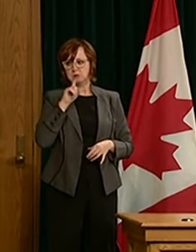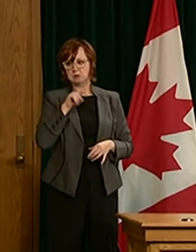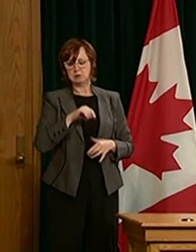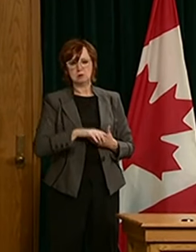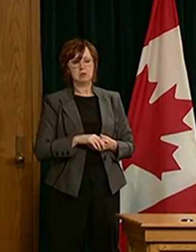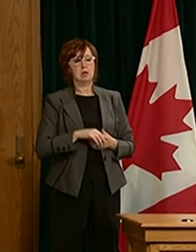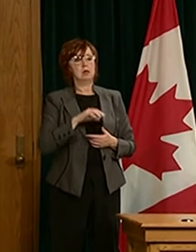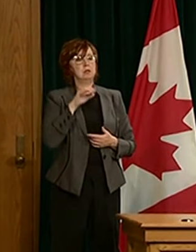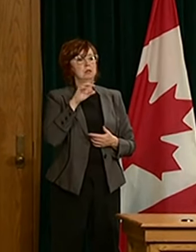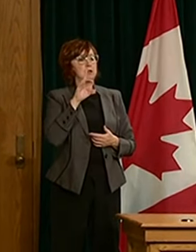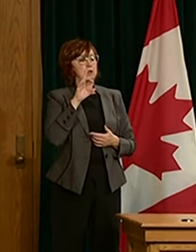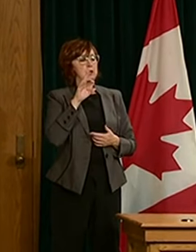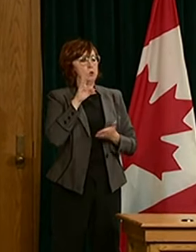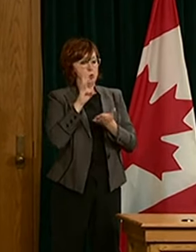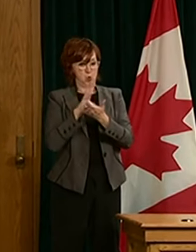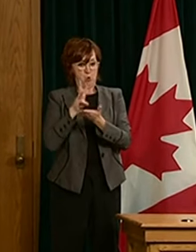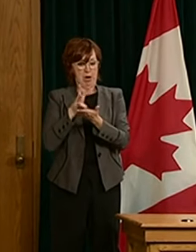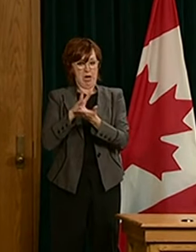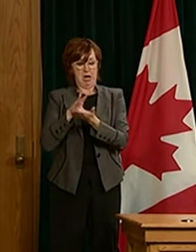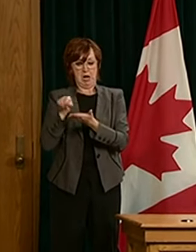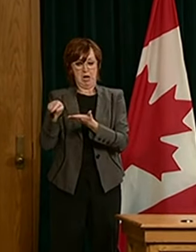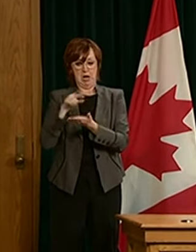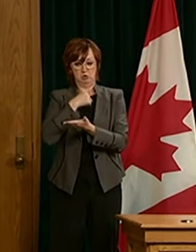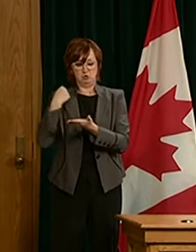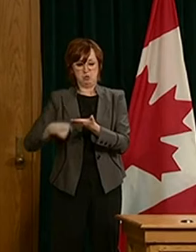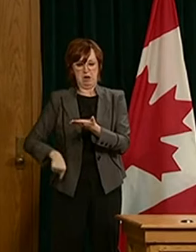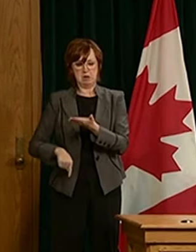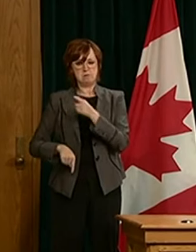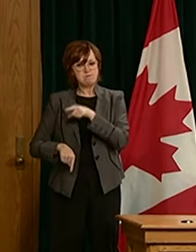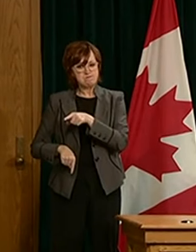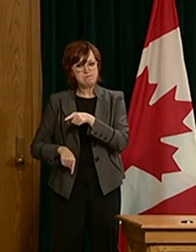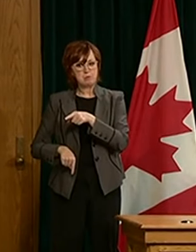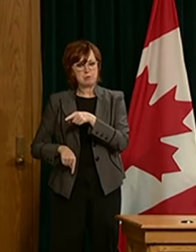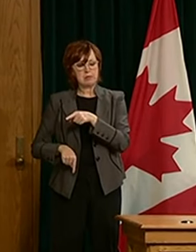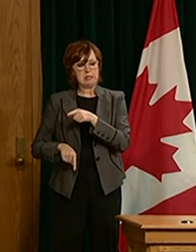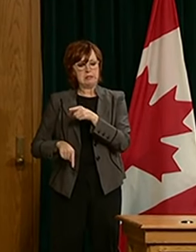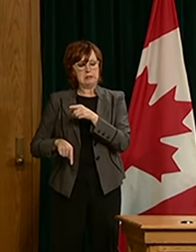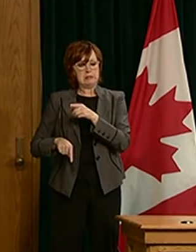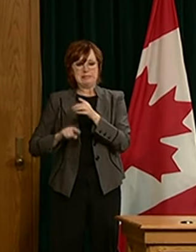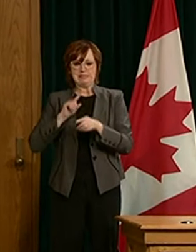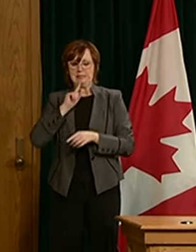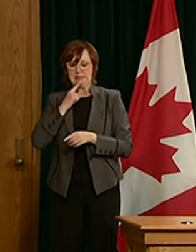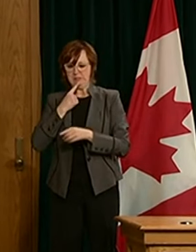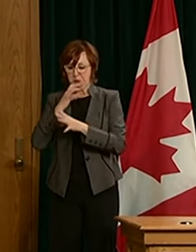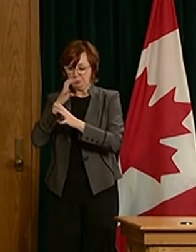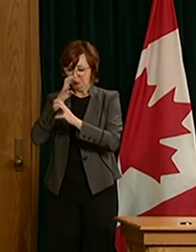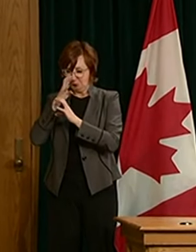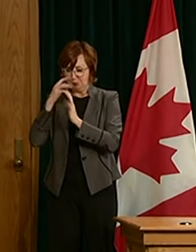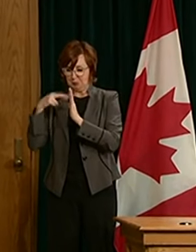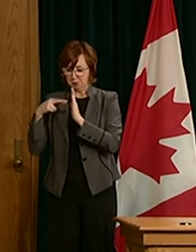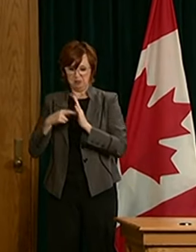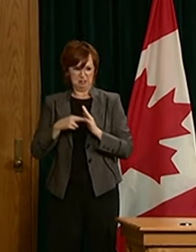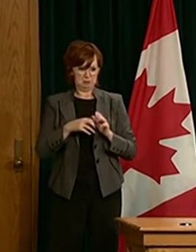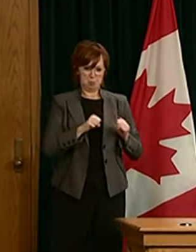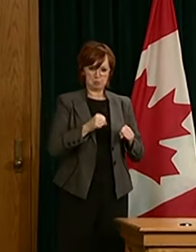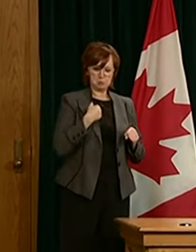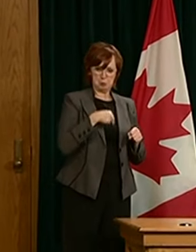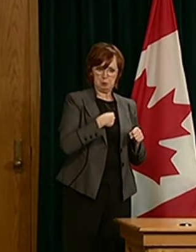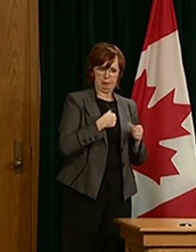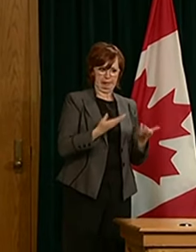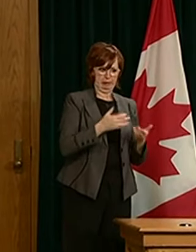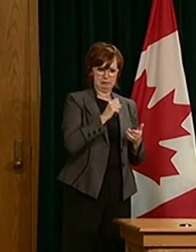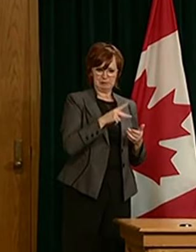significantly extreme measures in order to achieve the numbers that they saw. Is there a way that Saskatchewan can achieve that same success